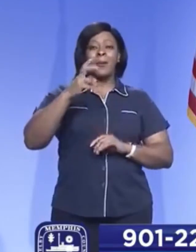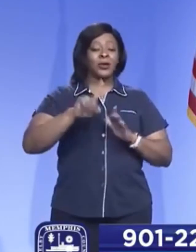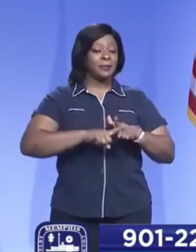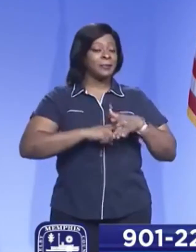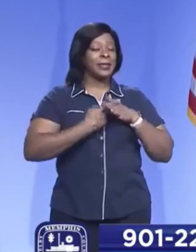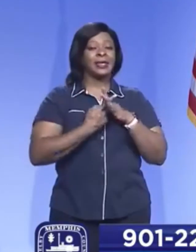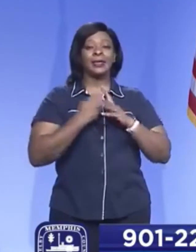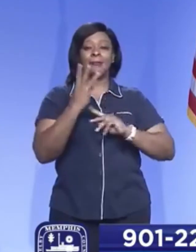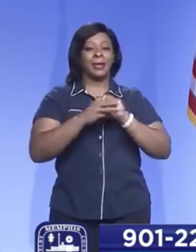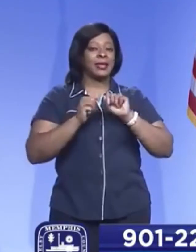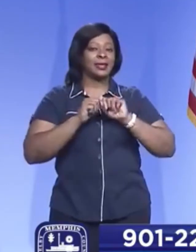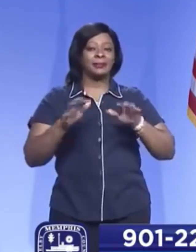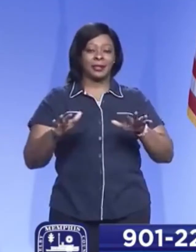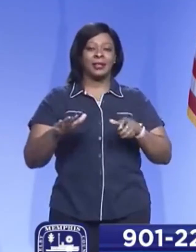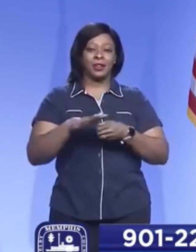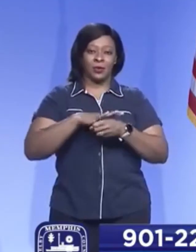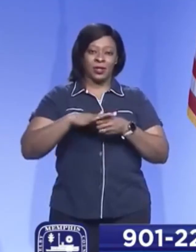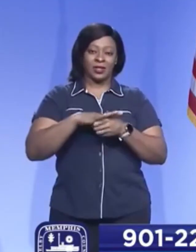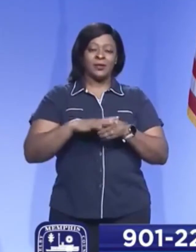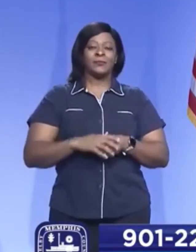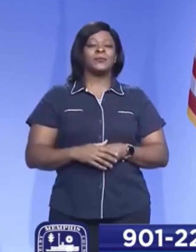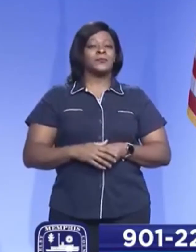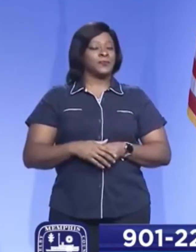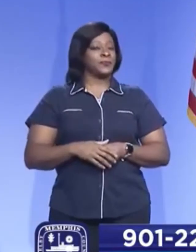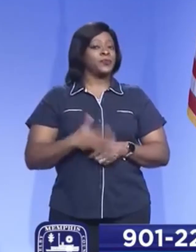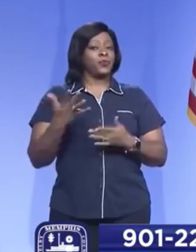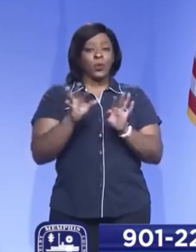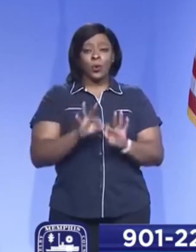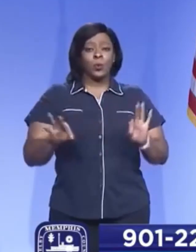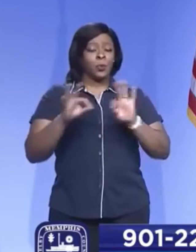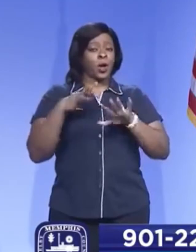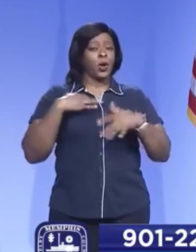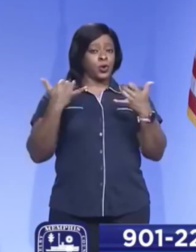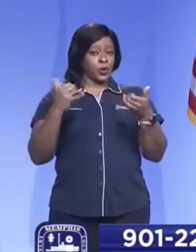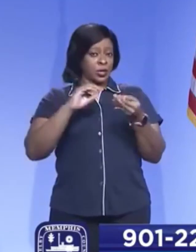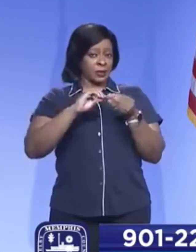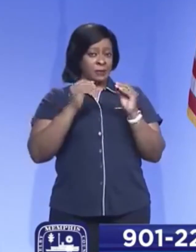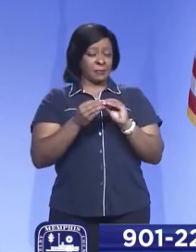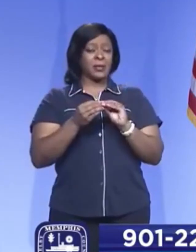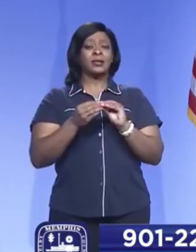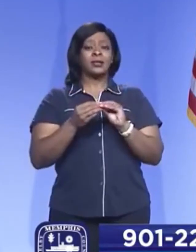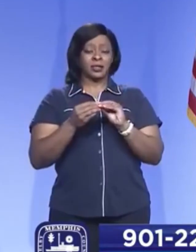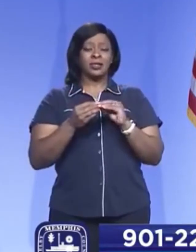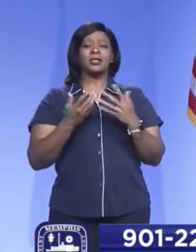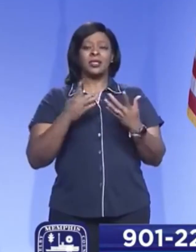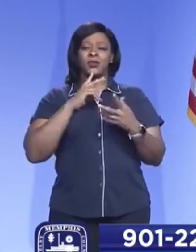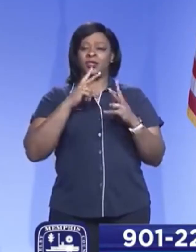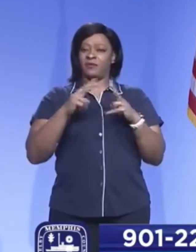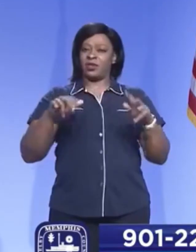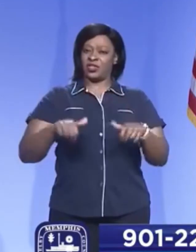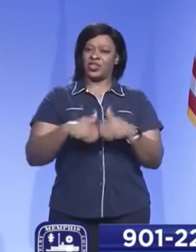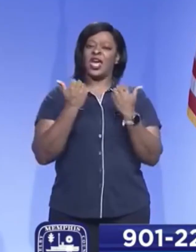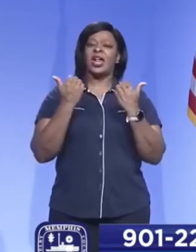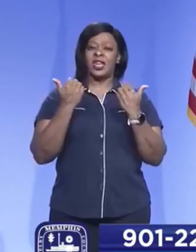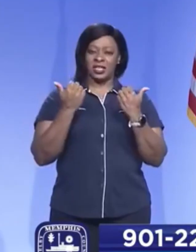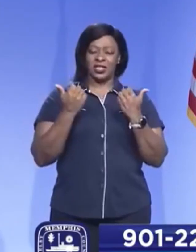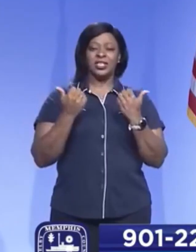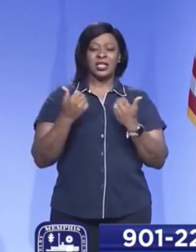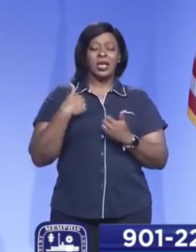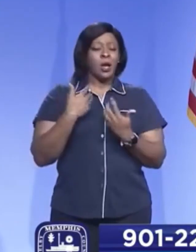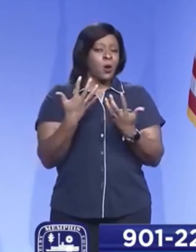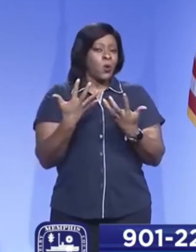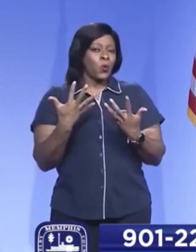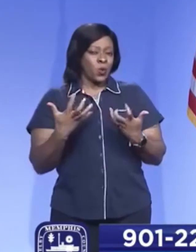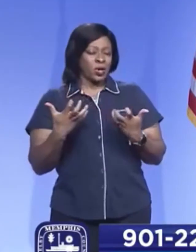the pandemic. Why that's important is that our current numbers foreshadow a very challenging fall, and I want to